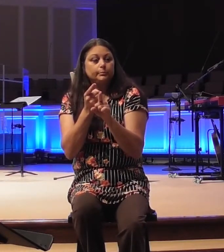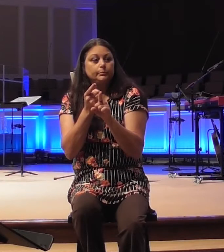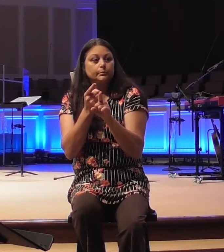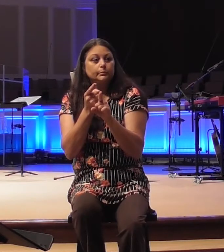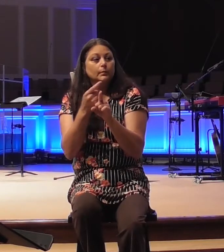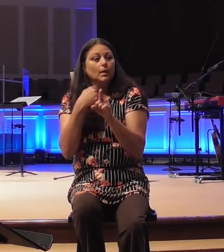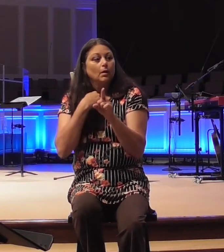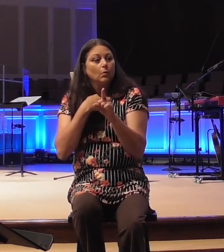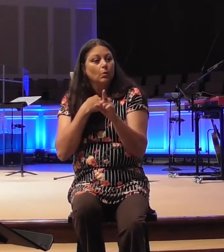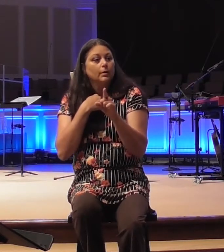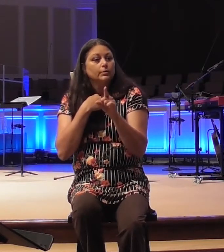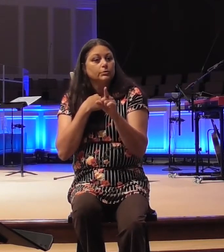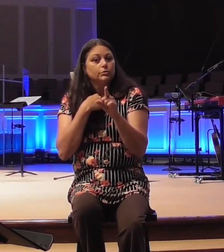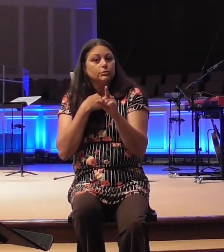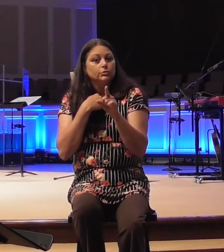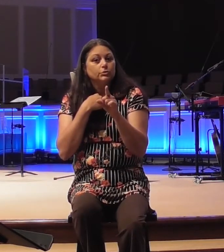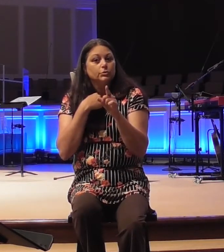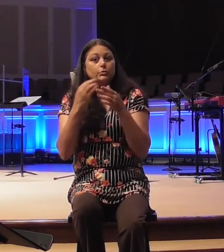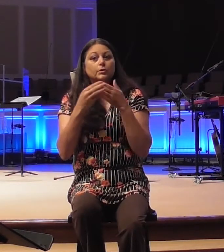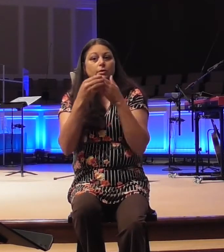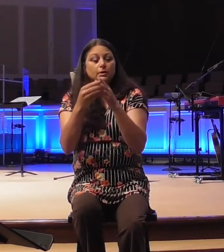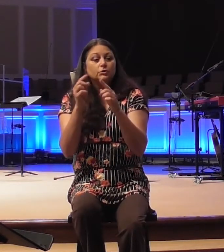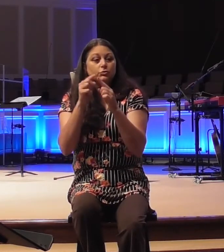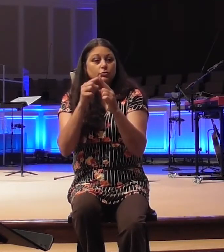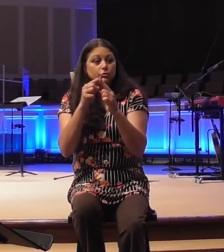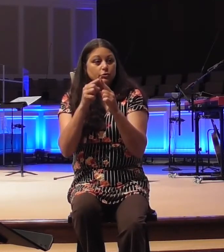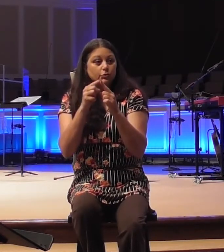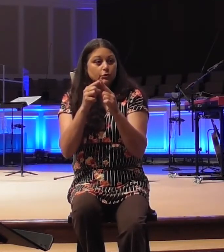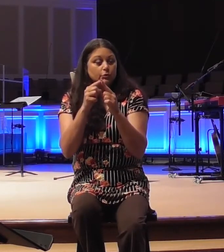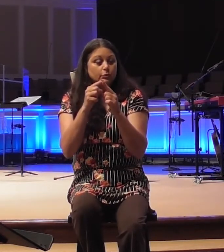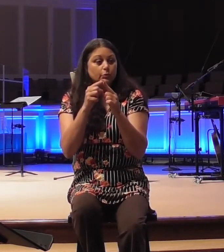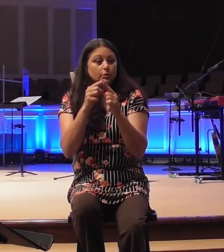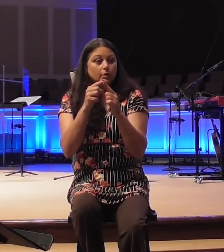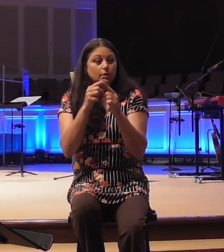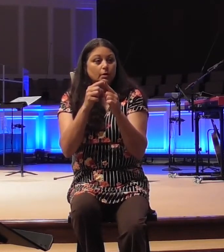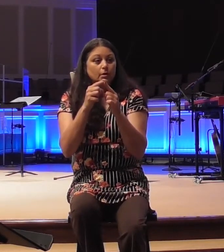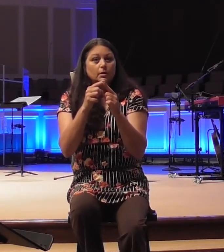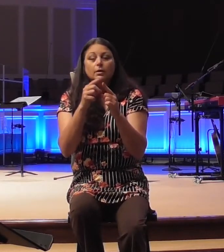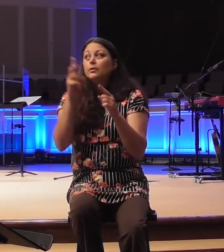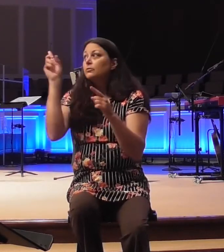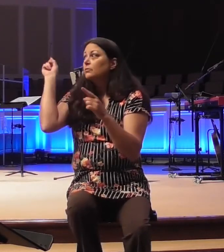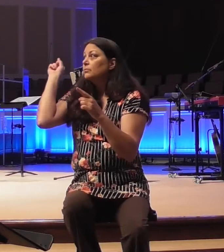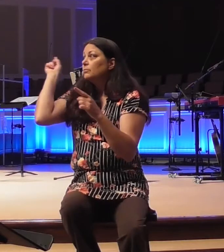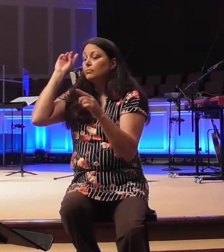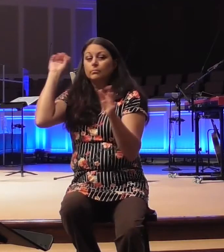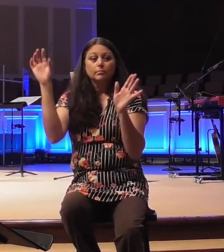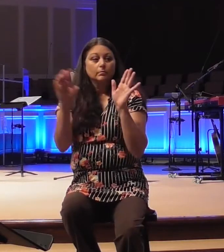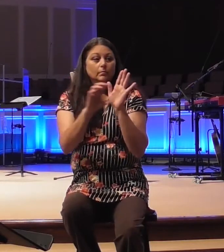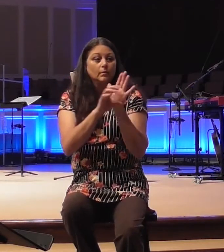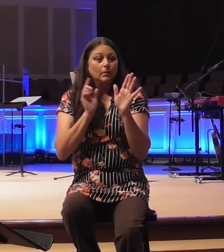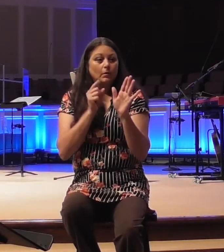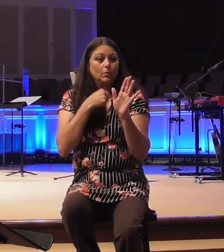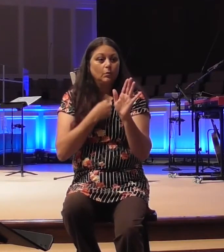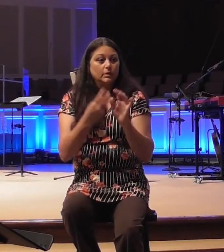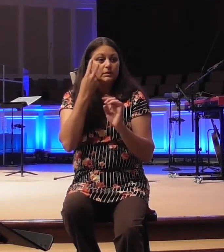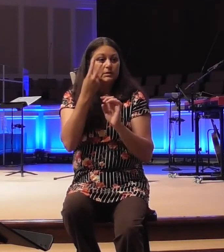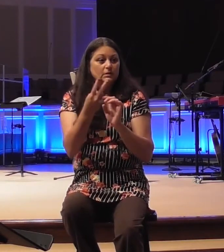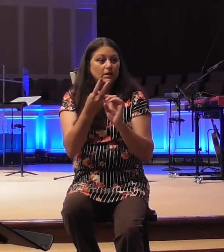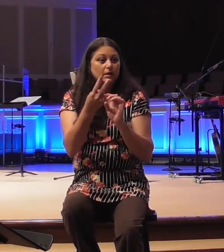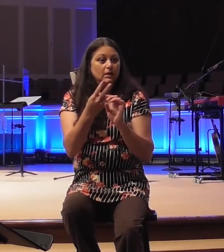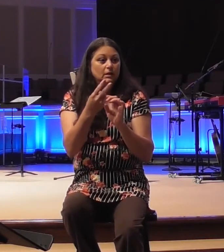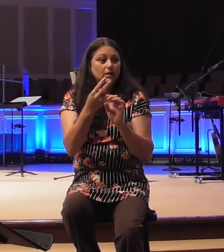your attention this morning. I hope Sharon has this picture of the Marine War